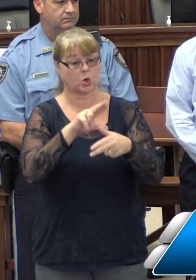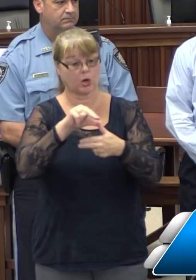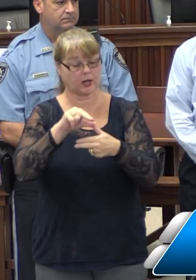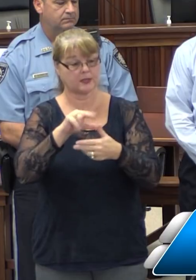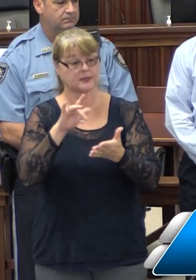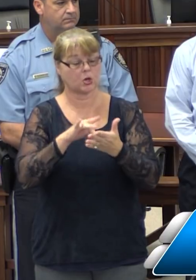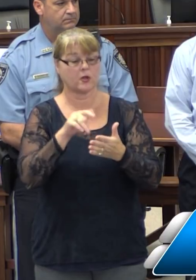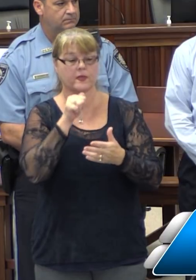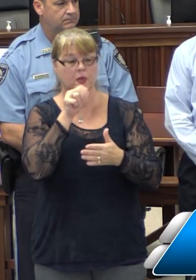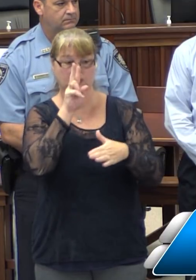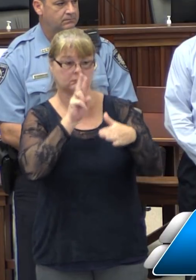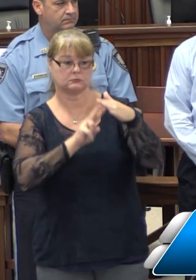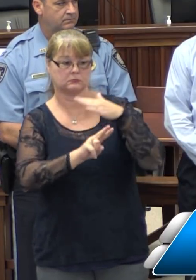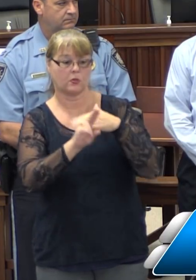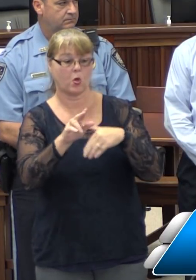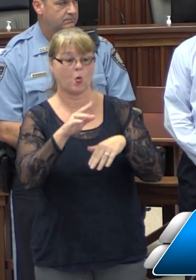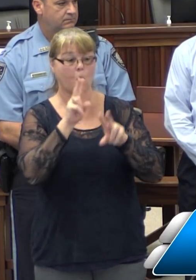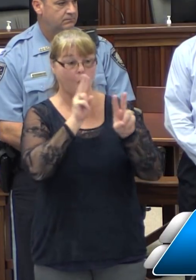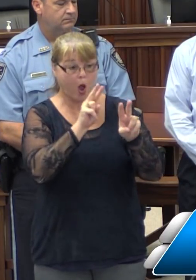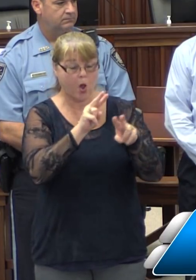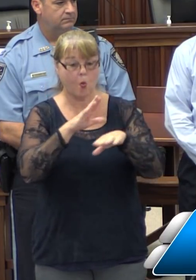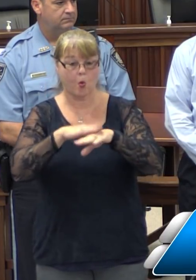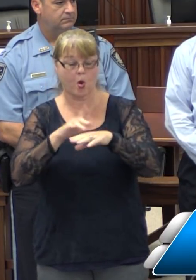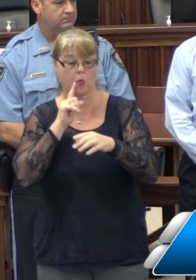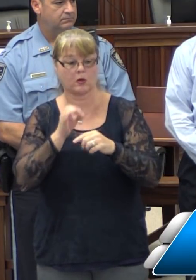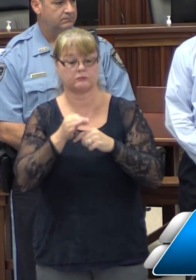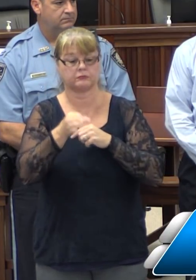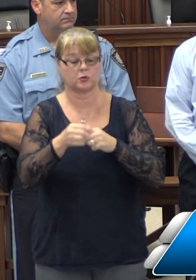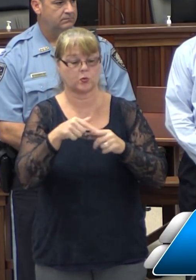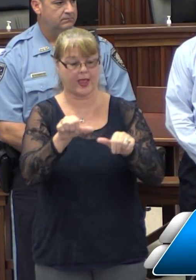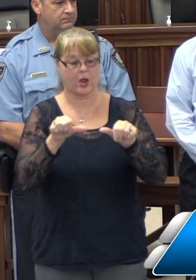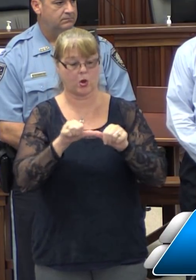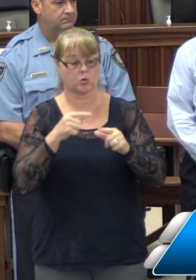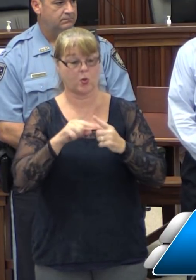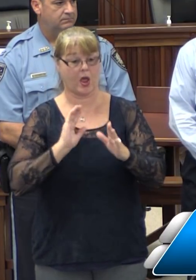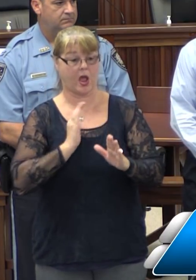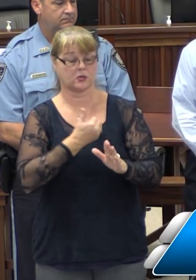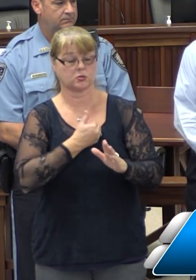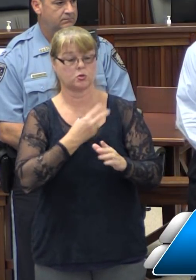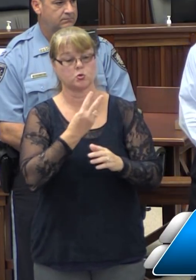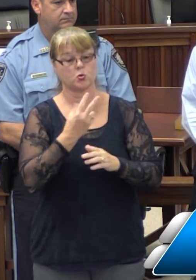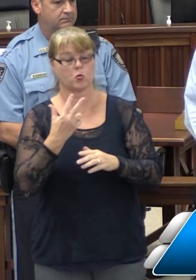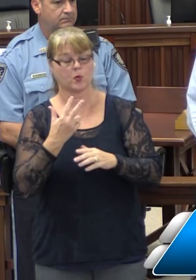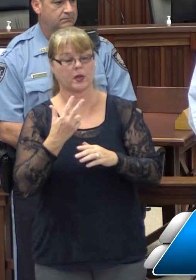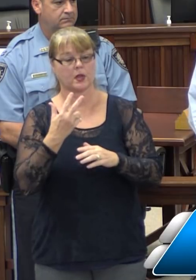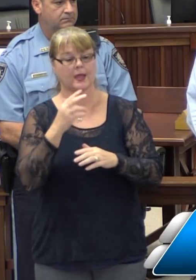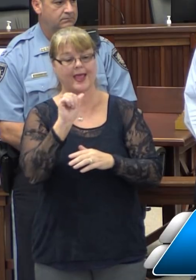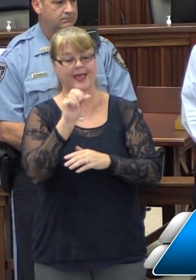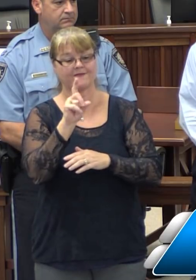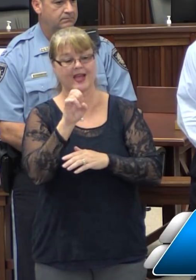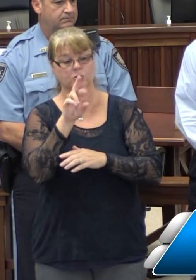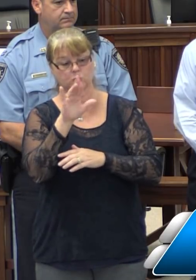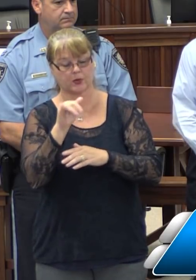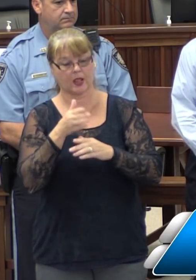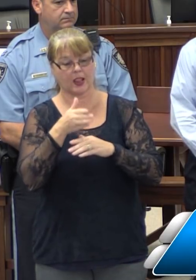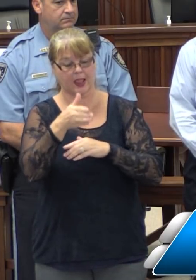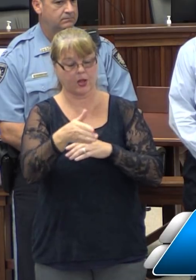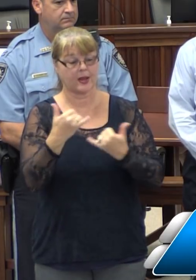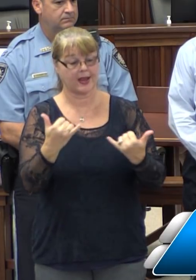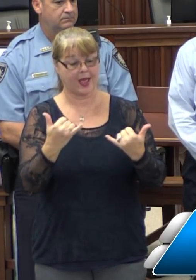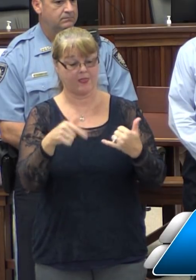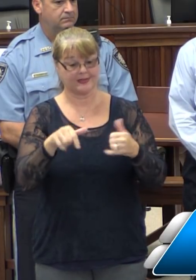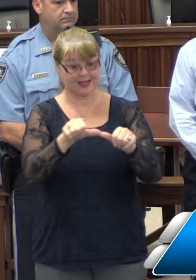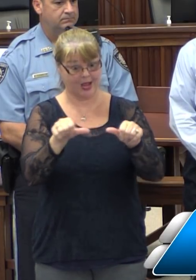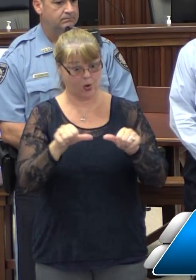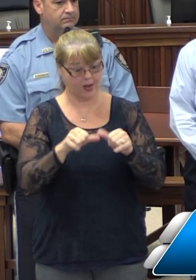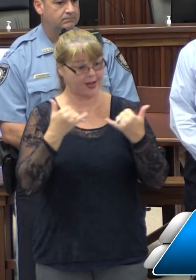don't foresee that these watches or warnings will extend to us, at least for the next two to three advisories. So as of right now, Chatham County is not under